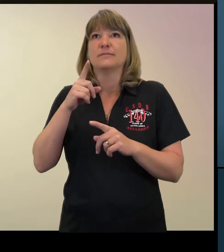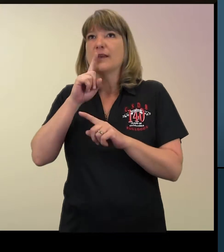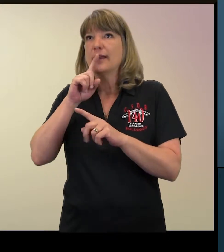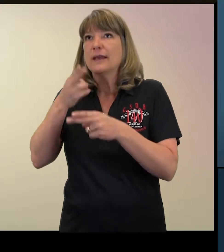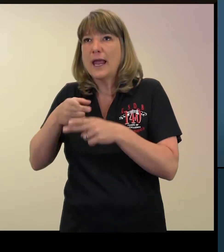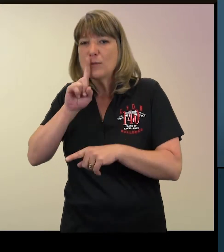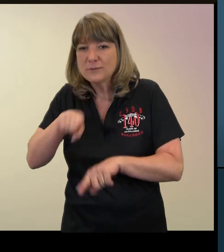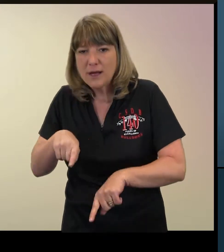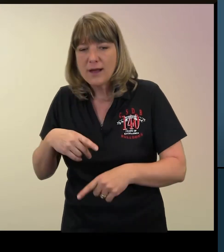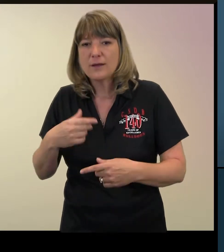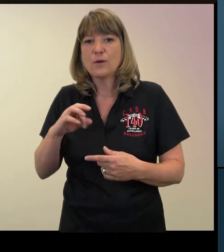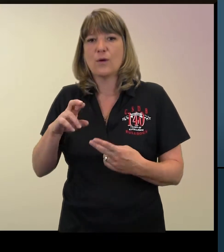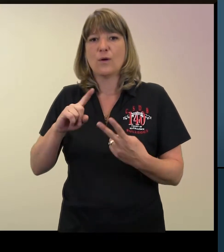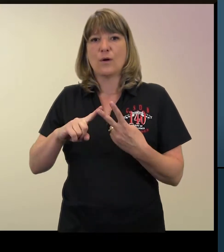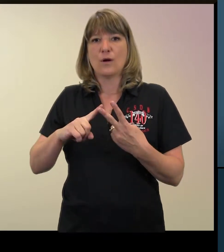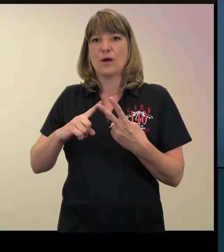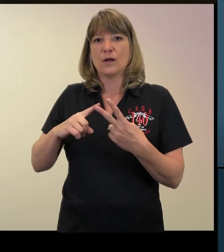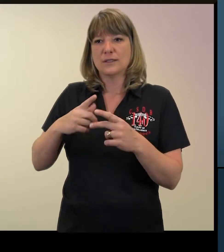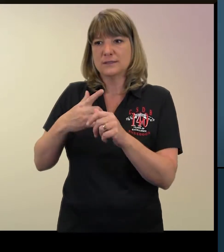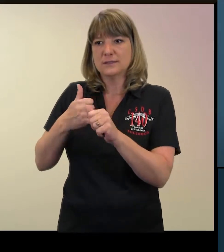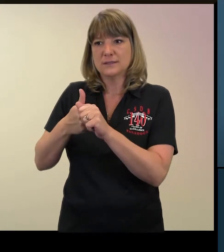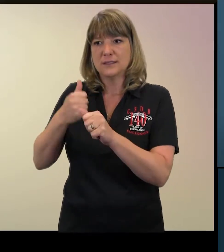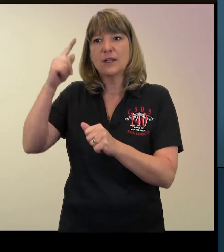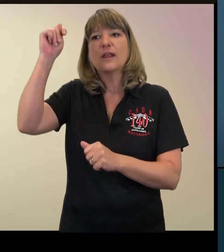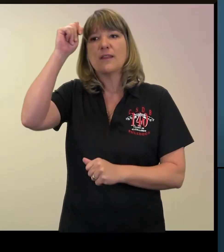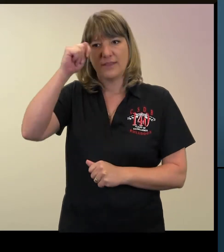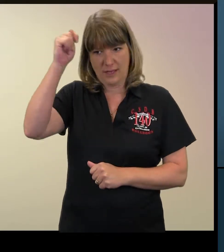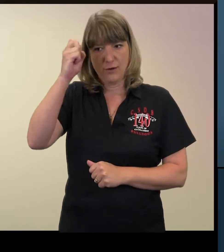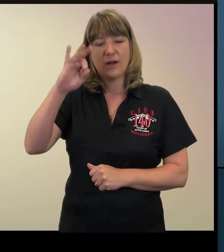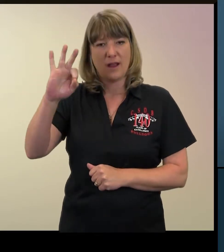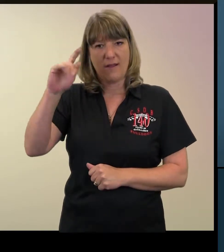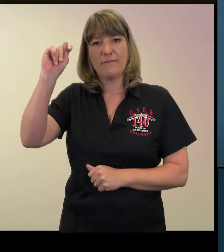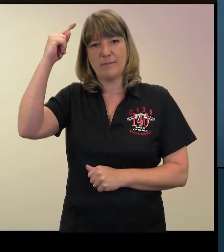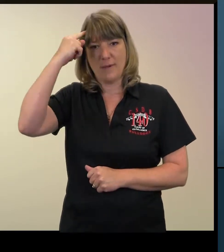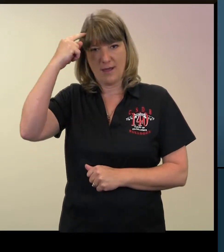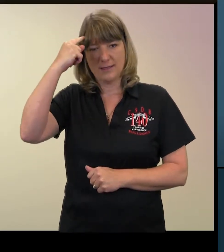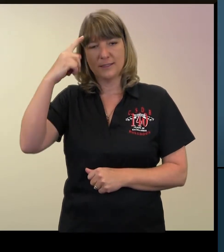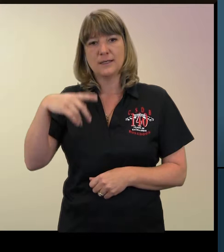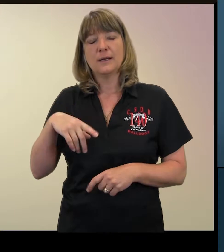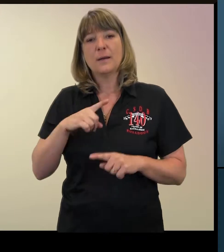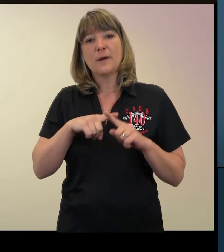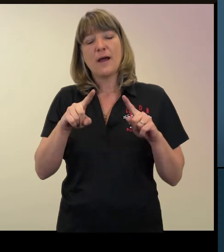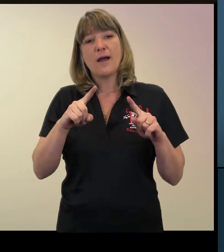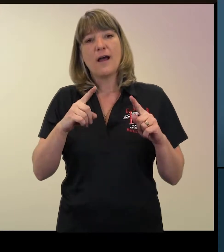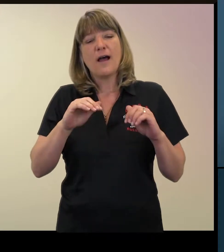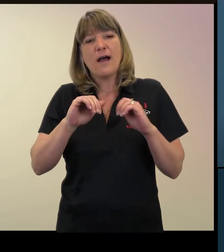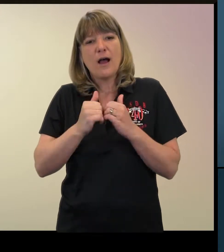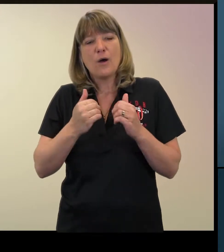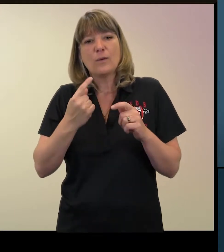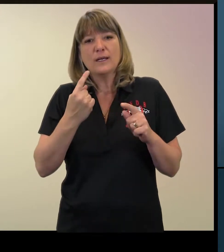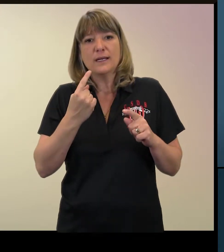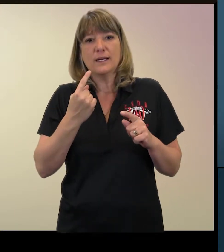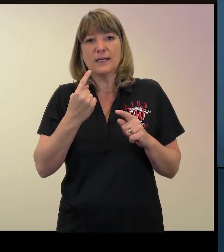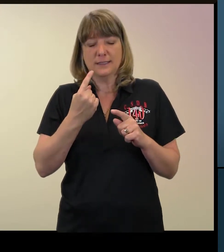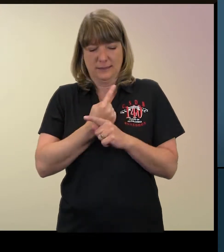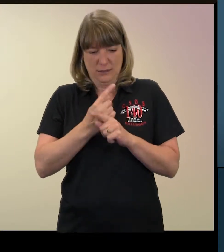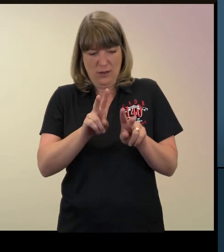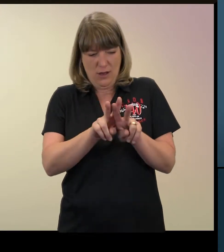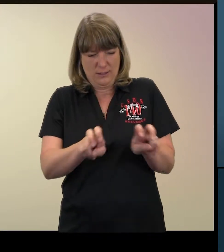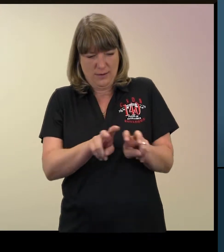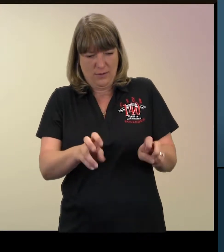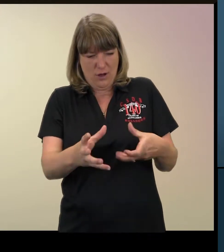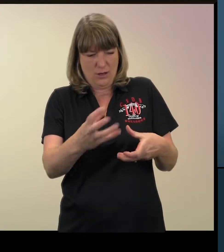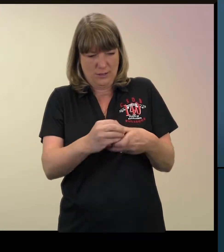delayed theory of mind. But that the ways that we typically assess an autism